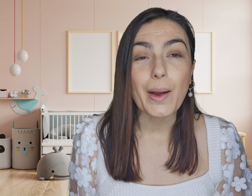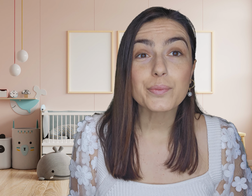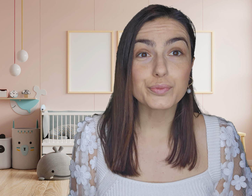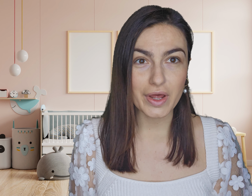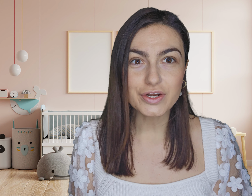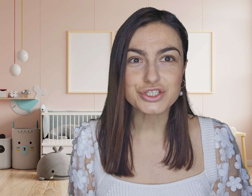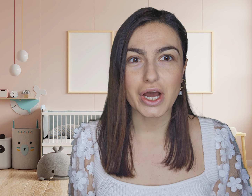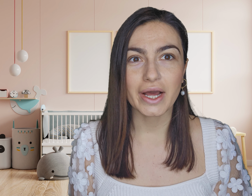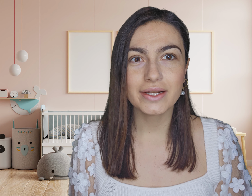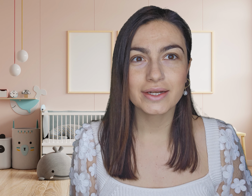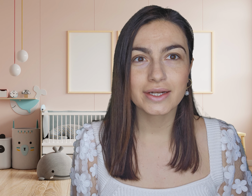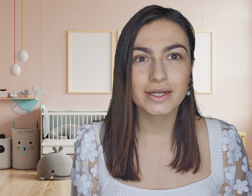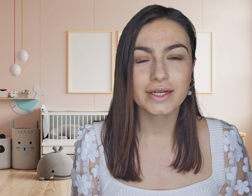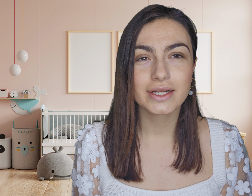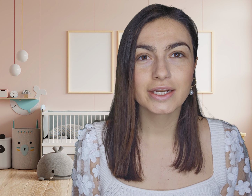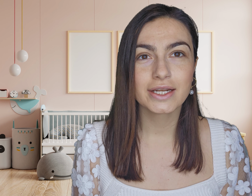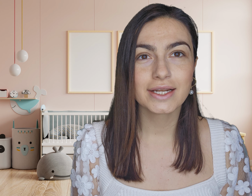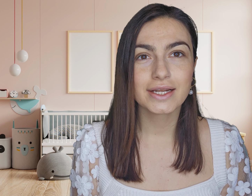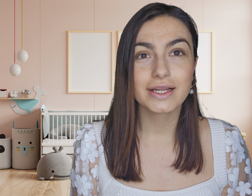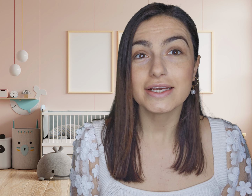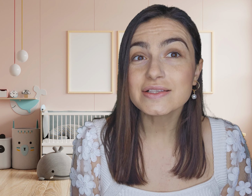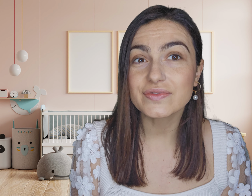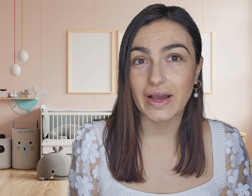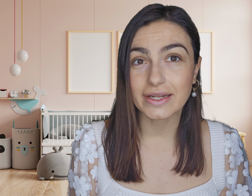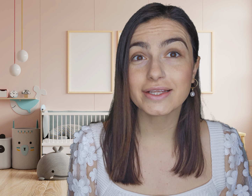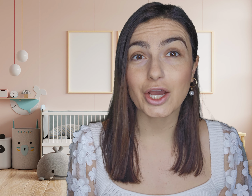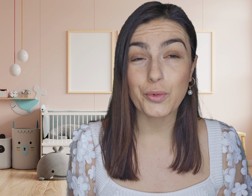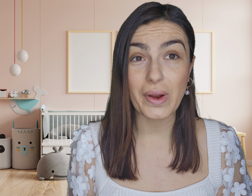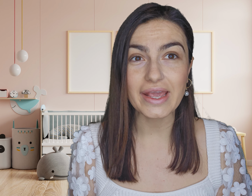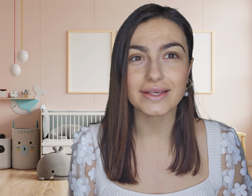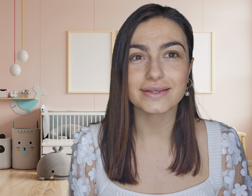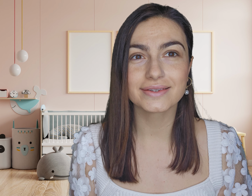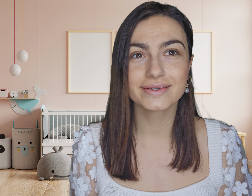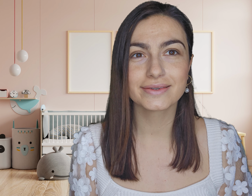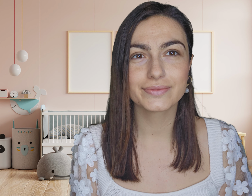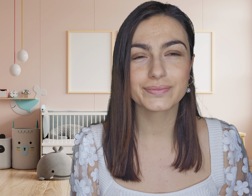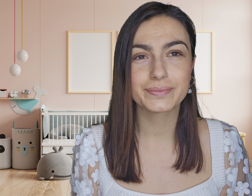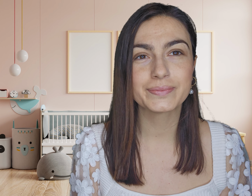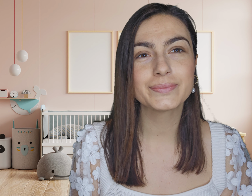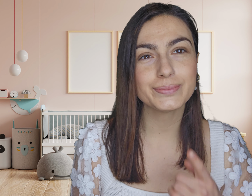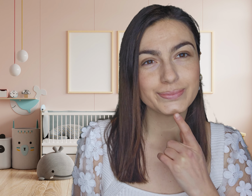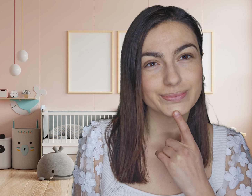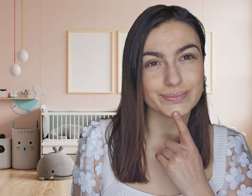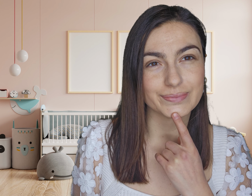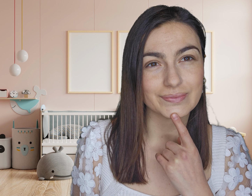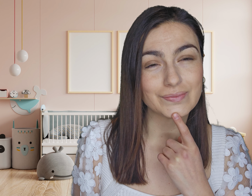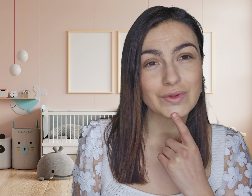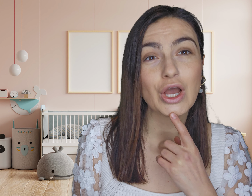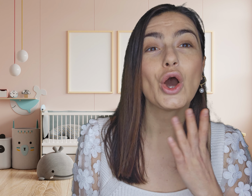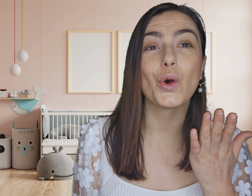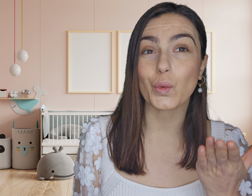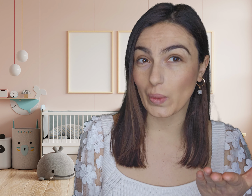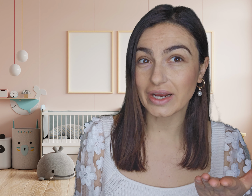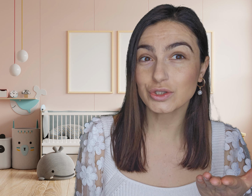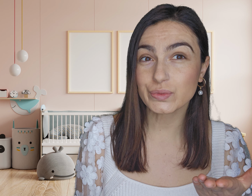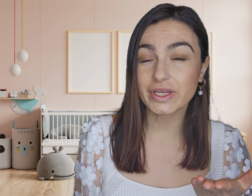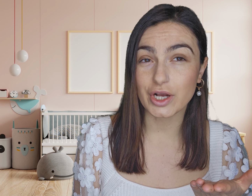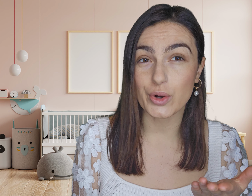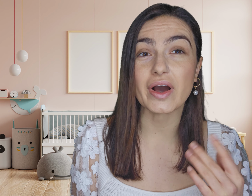brother john is finally awake hmm why don't we go on